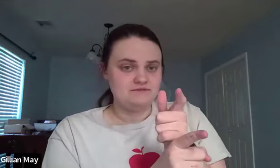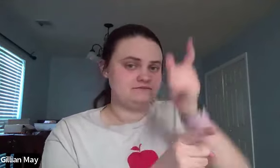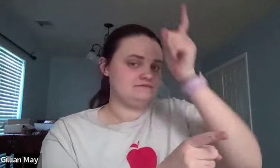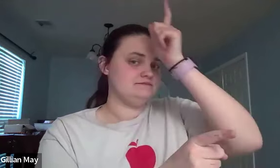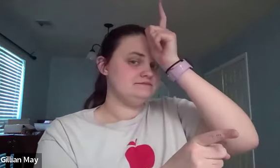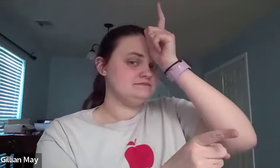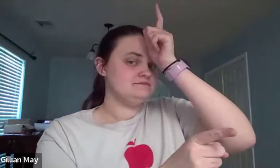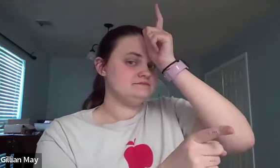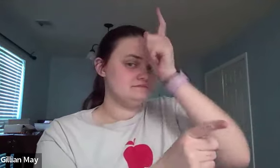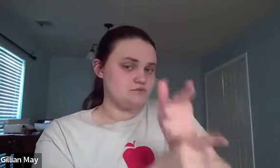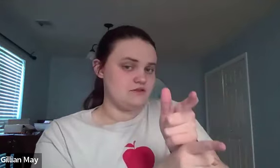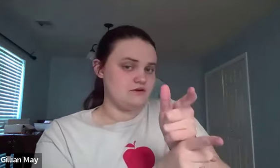brother, brother,